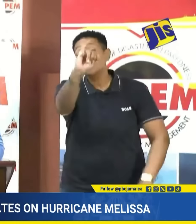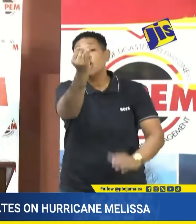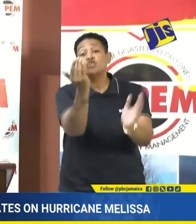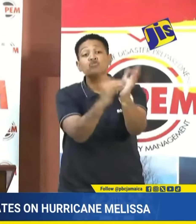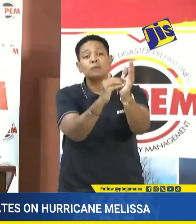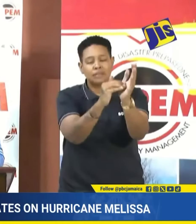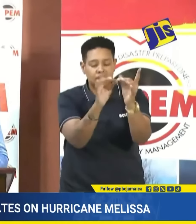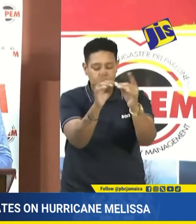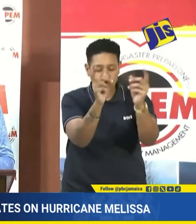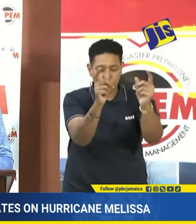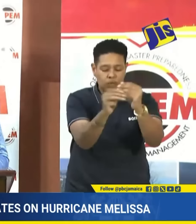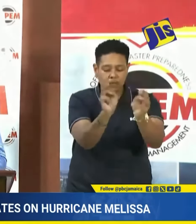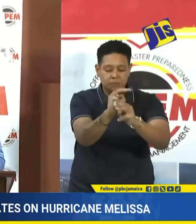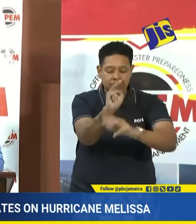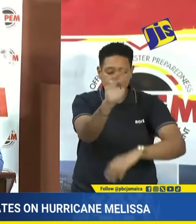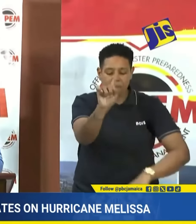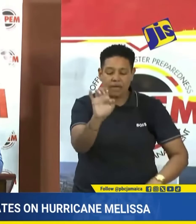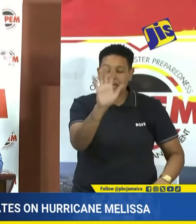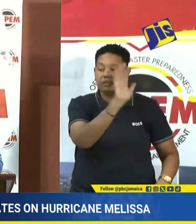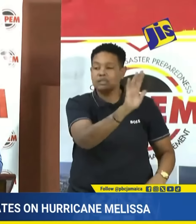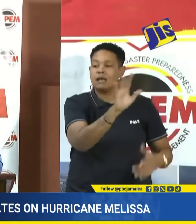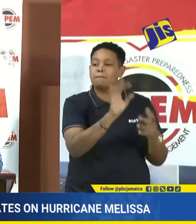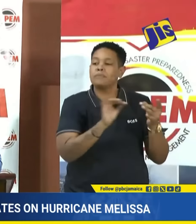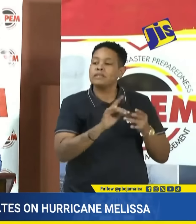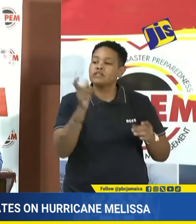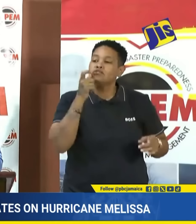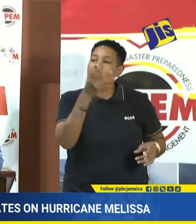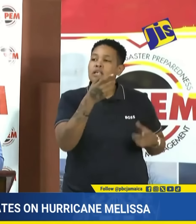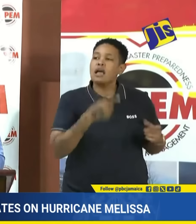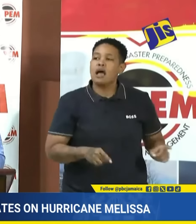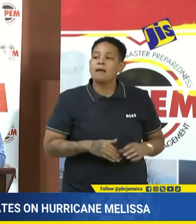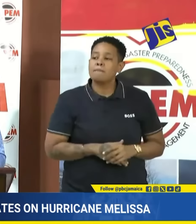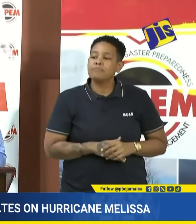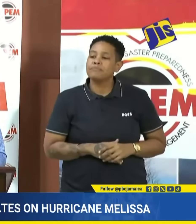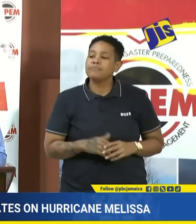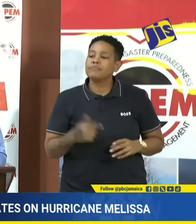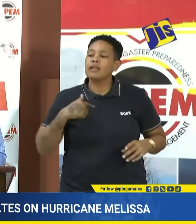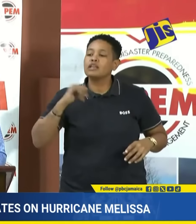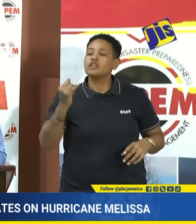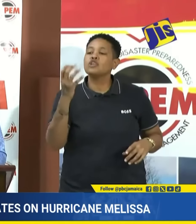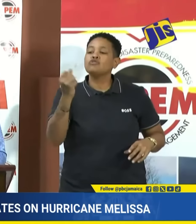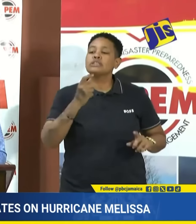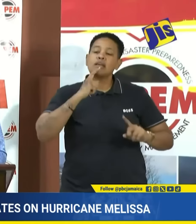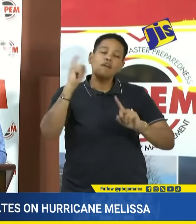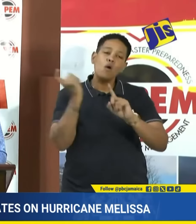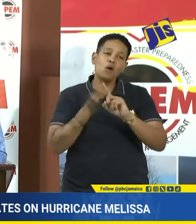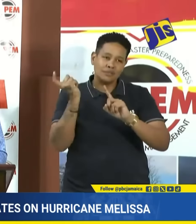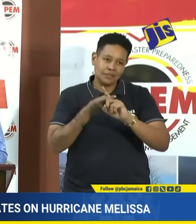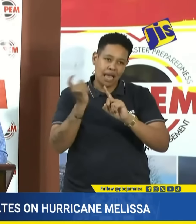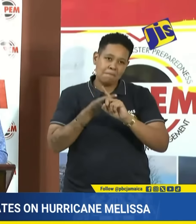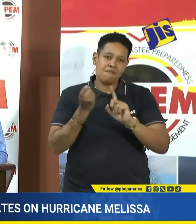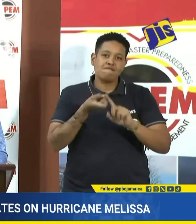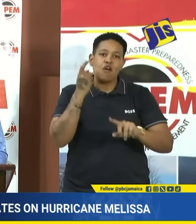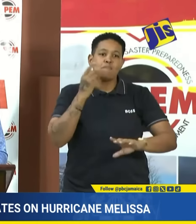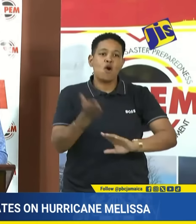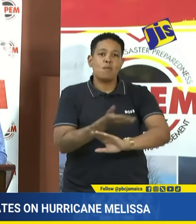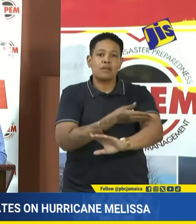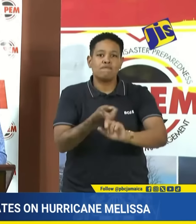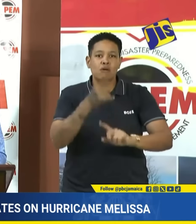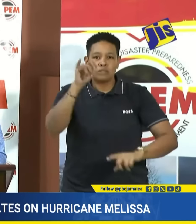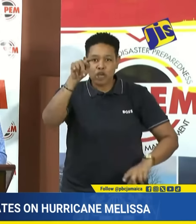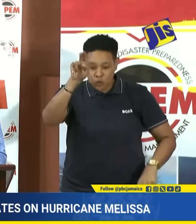reiterate Minister Mackenzie's message a while ago, I just received a WhatsApp update